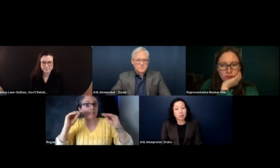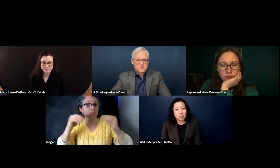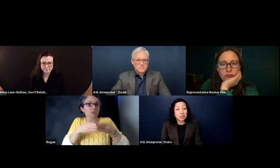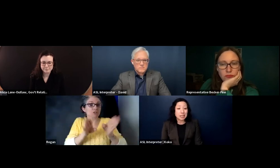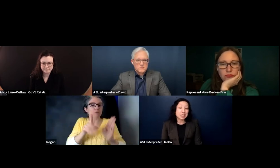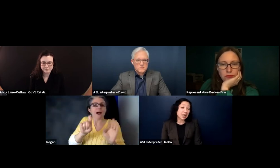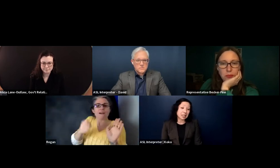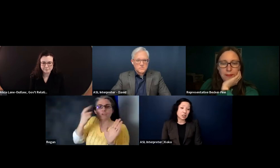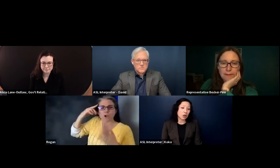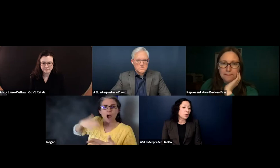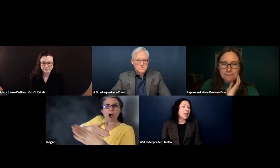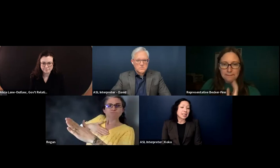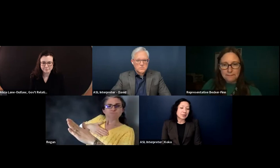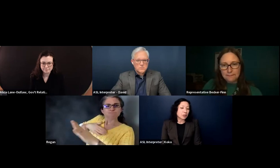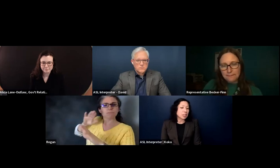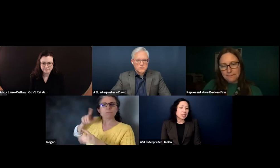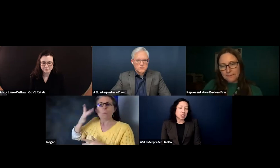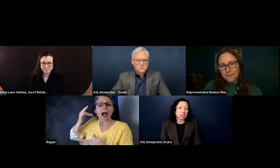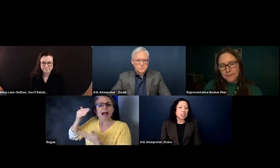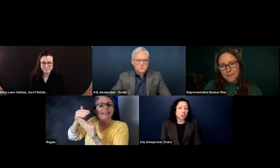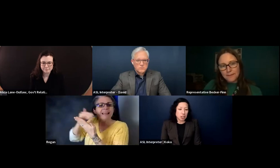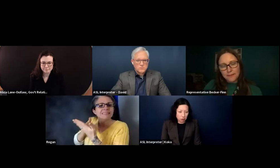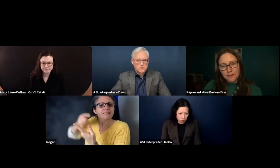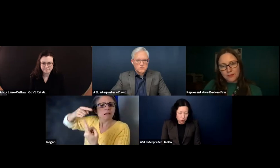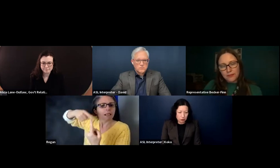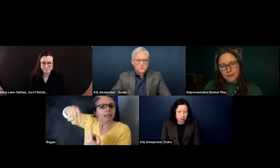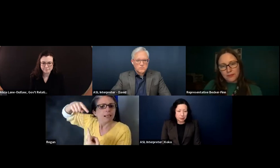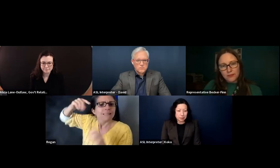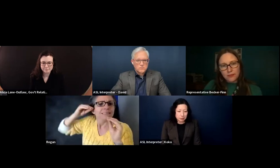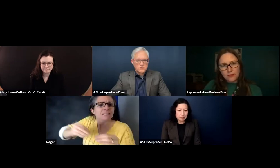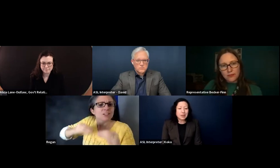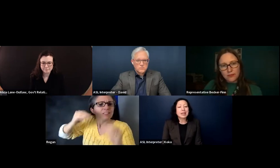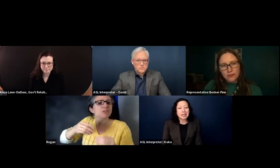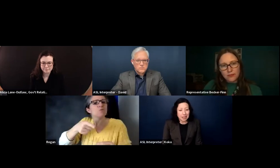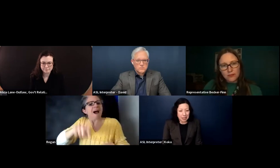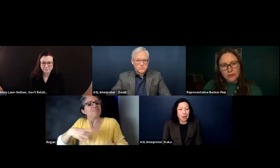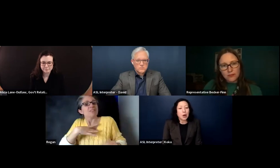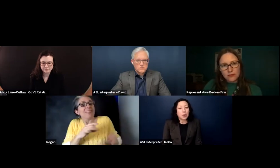educational opportunities. And so for teaching in general,